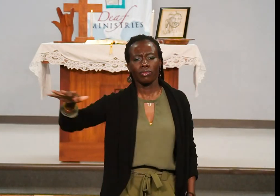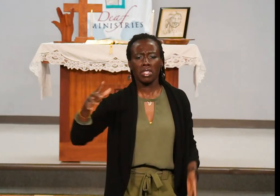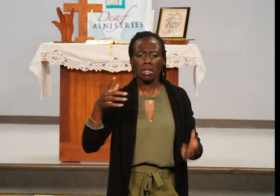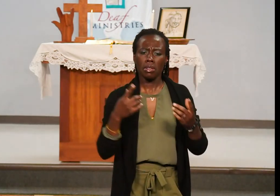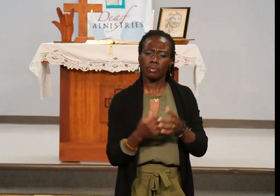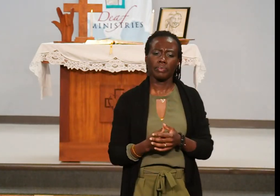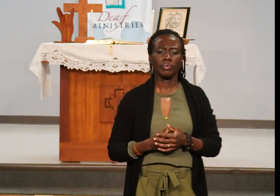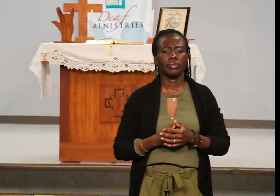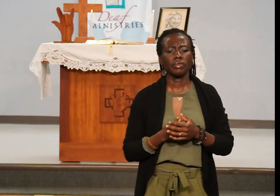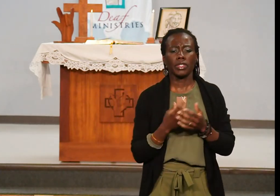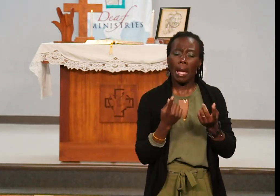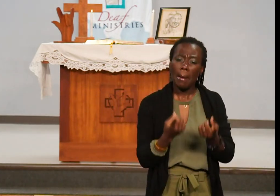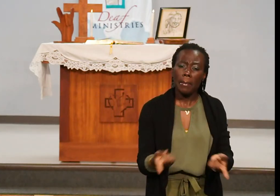where demons dwell.